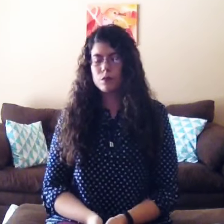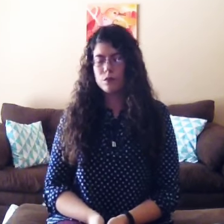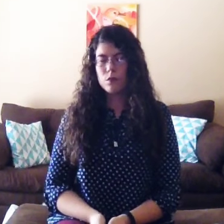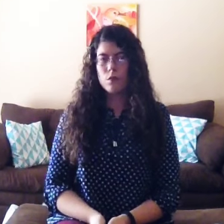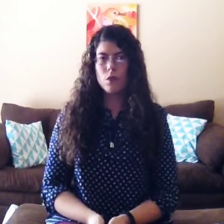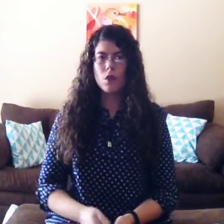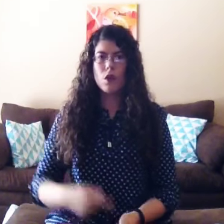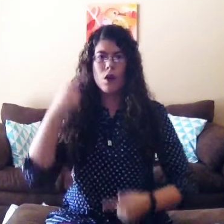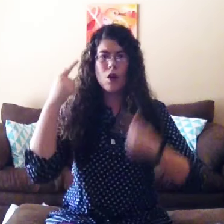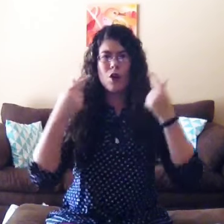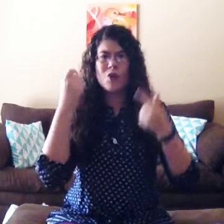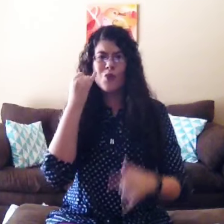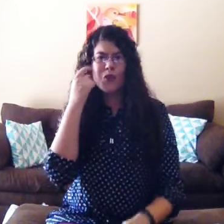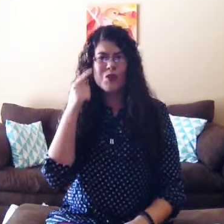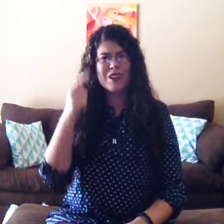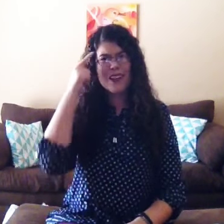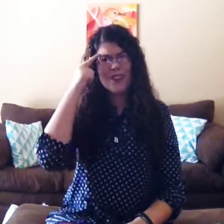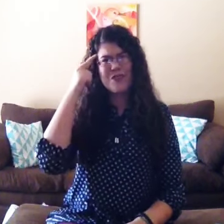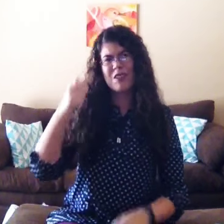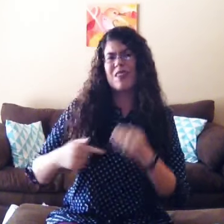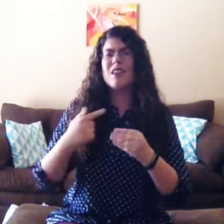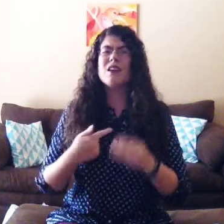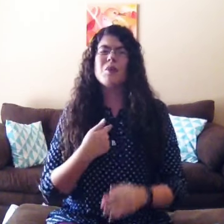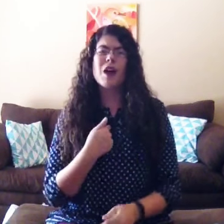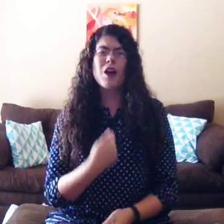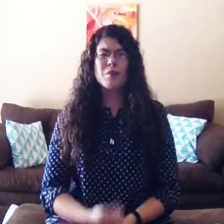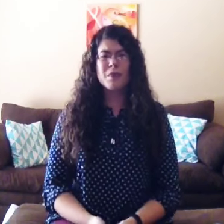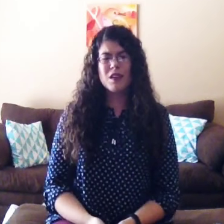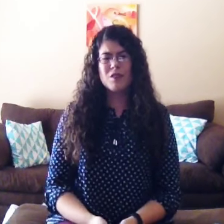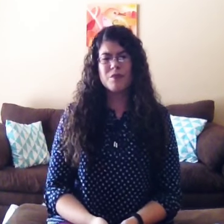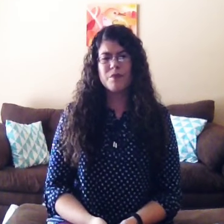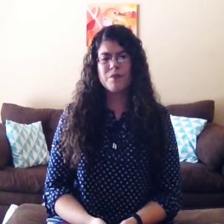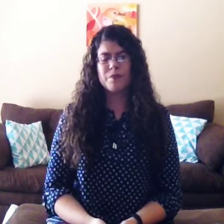Since I left. Wondering if you think about me.